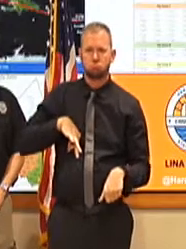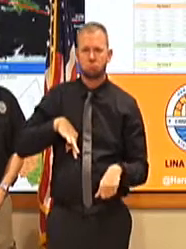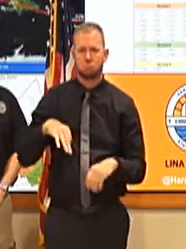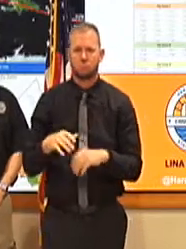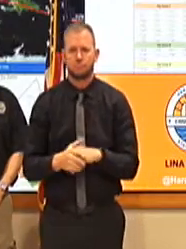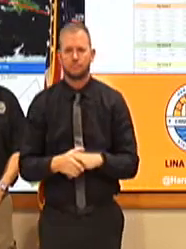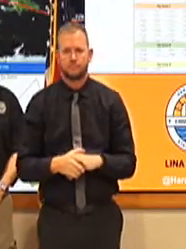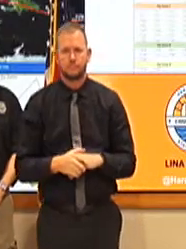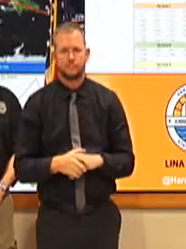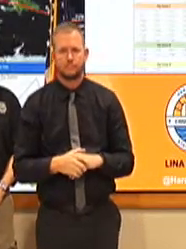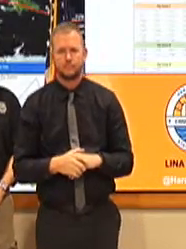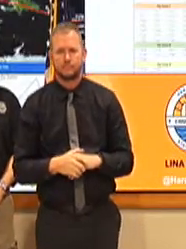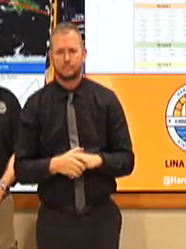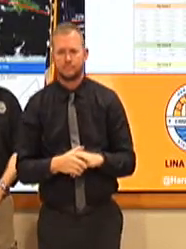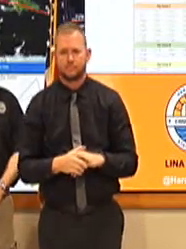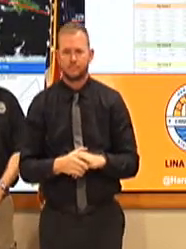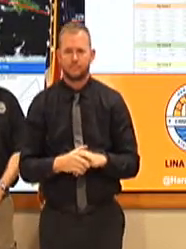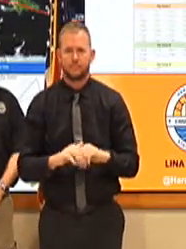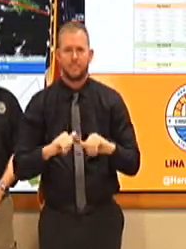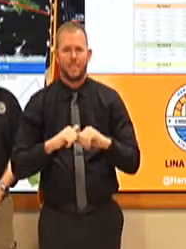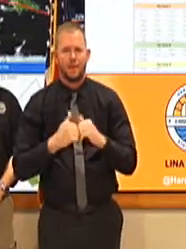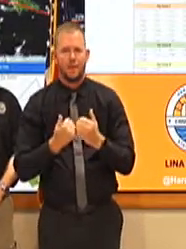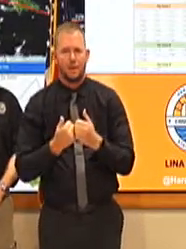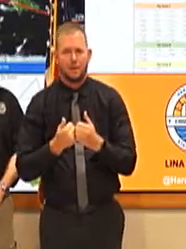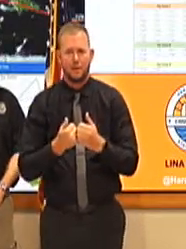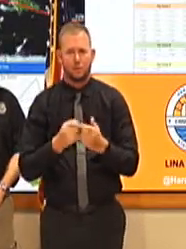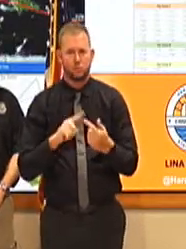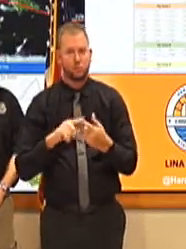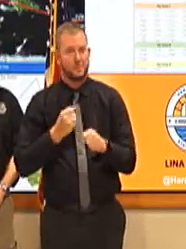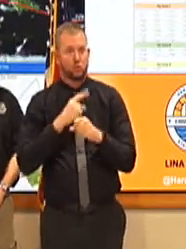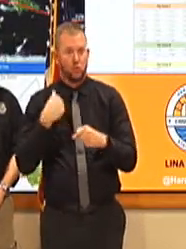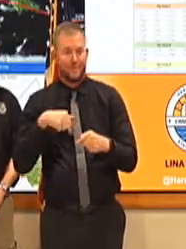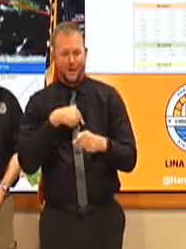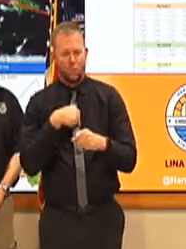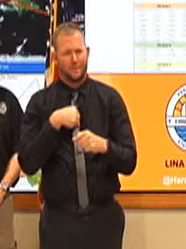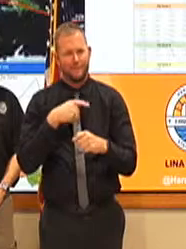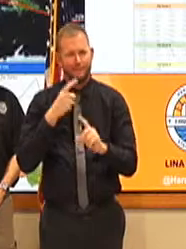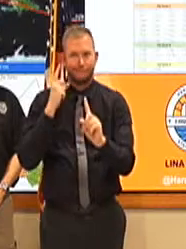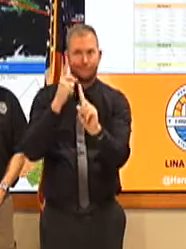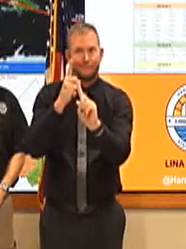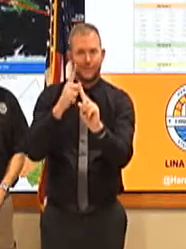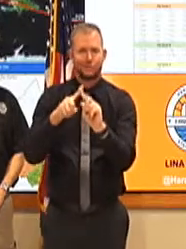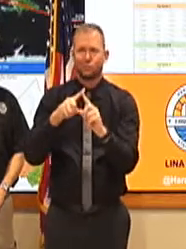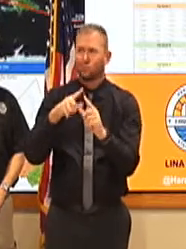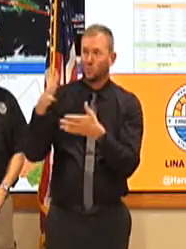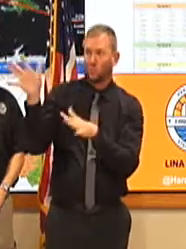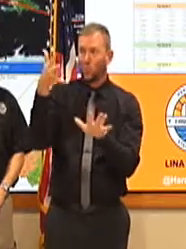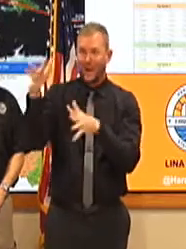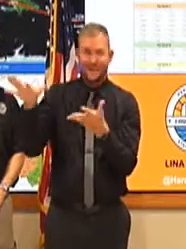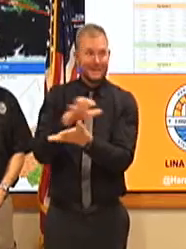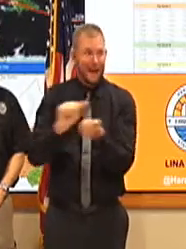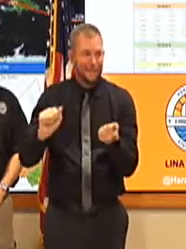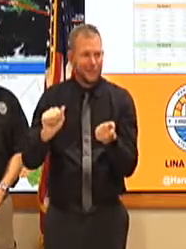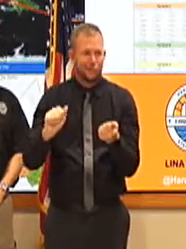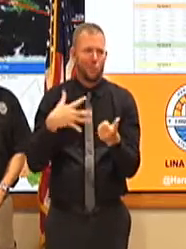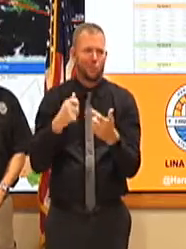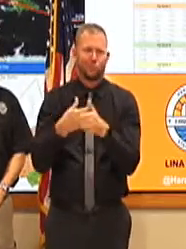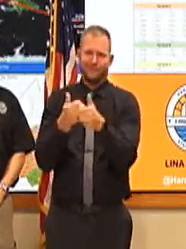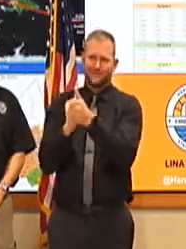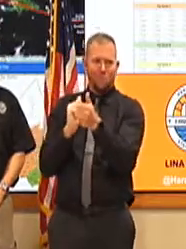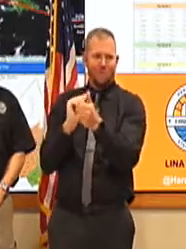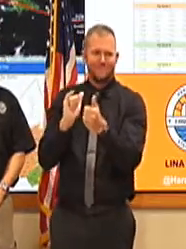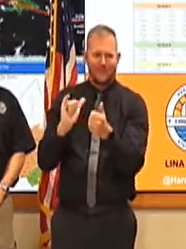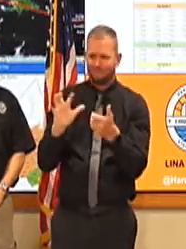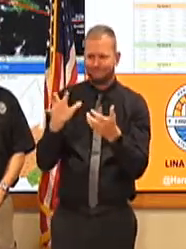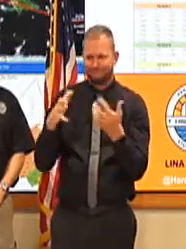wind damage? I'll speak for the county. Of course, we have our buildings that we're looking through, and so we know